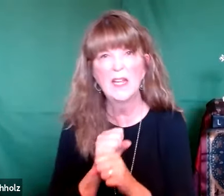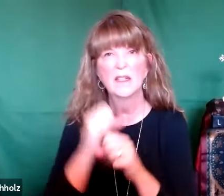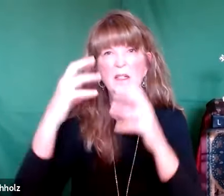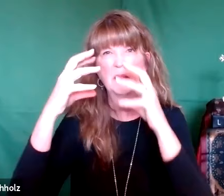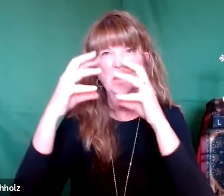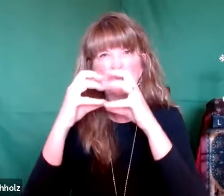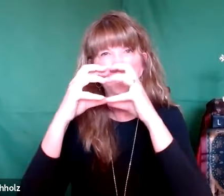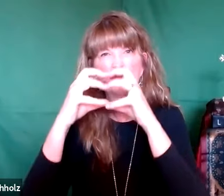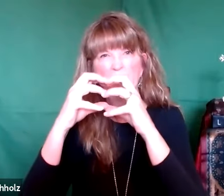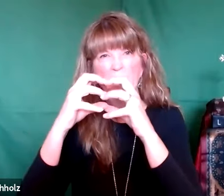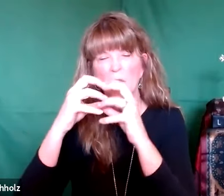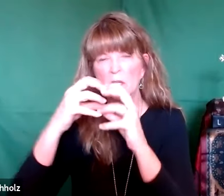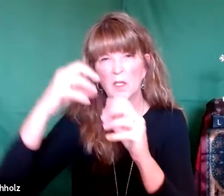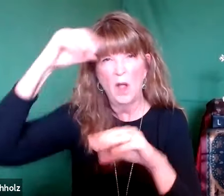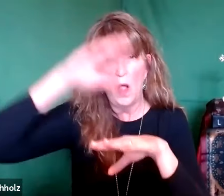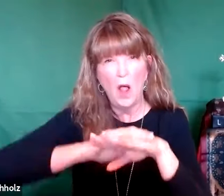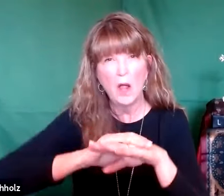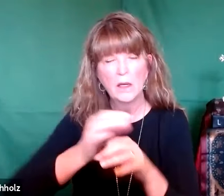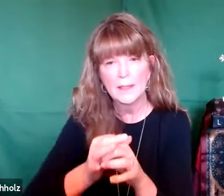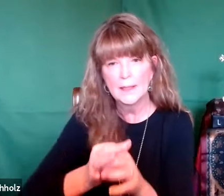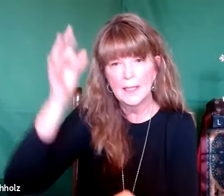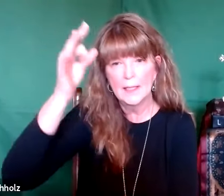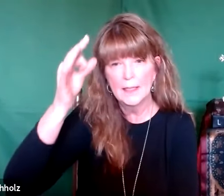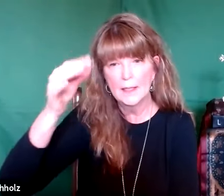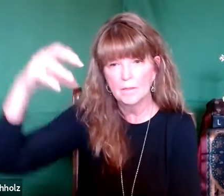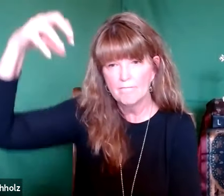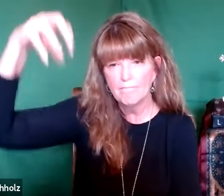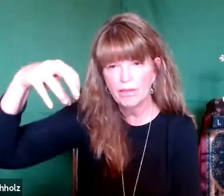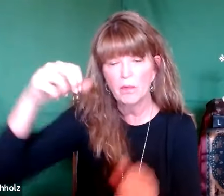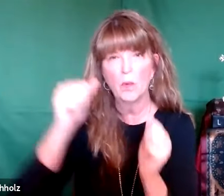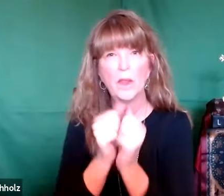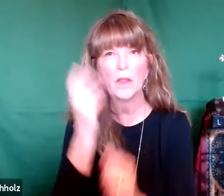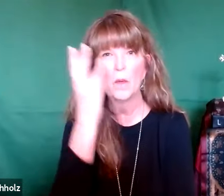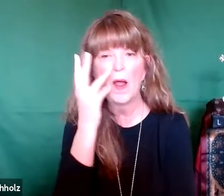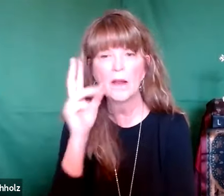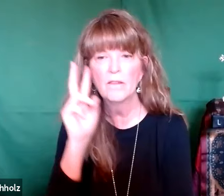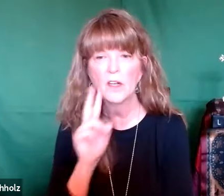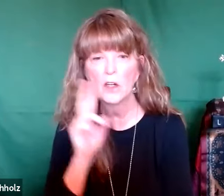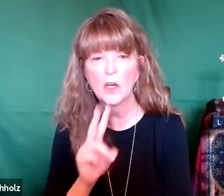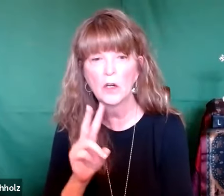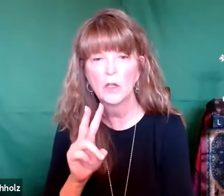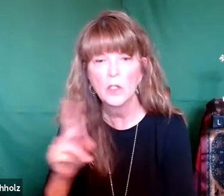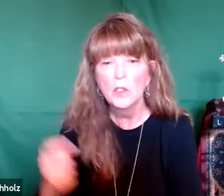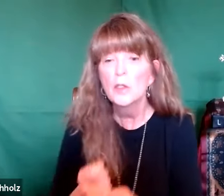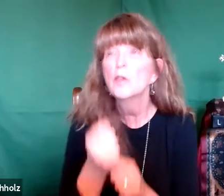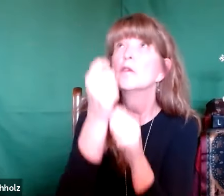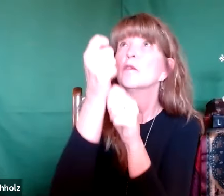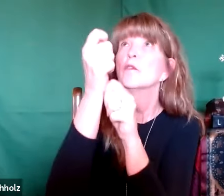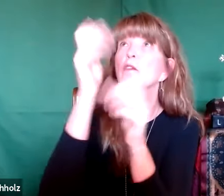One man ran, filled a sponge with a wine vinegar, put it on